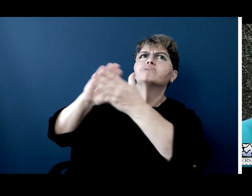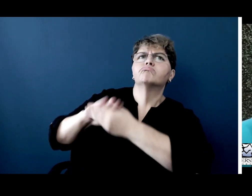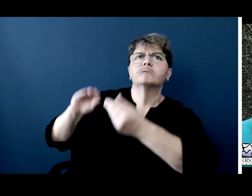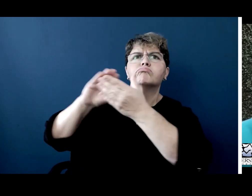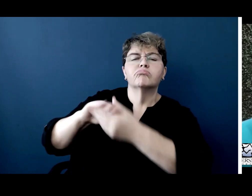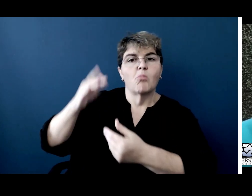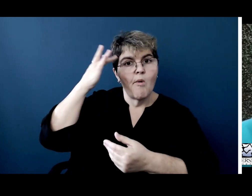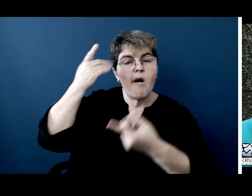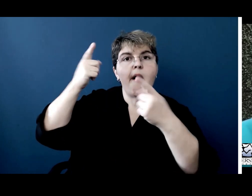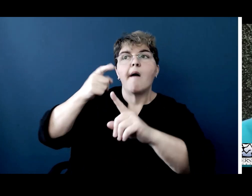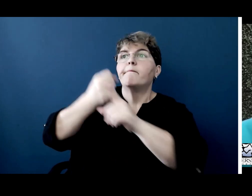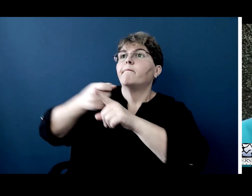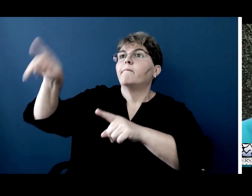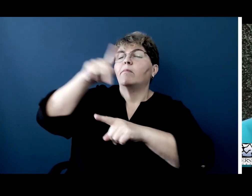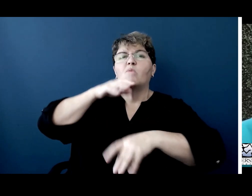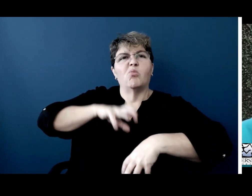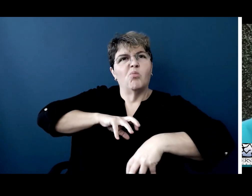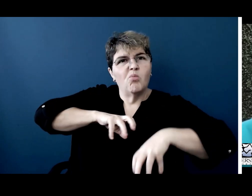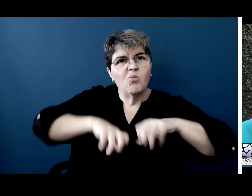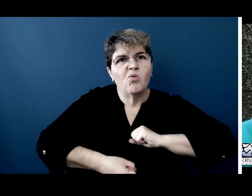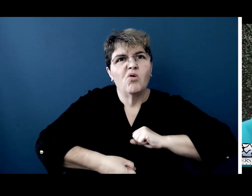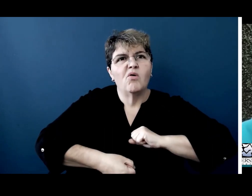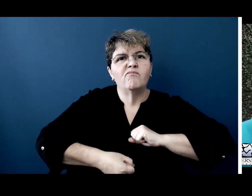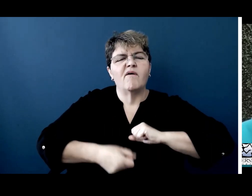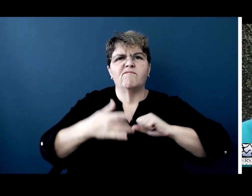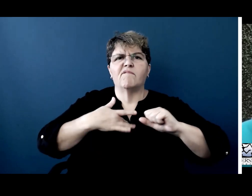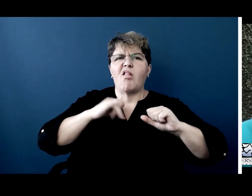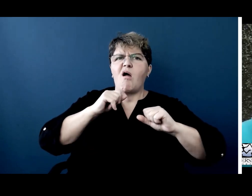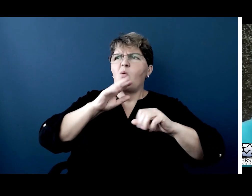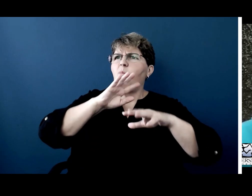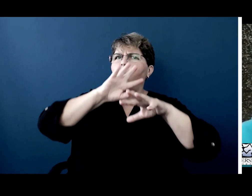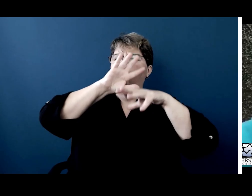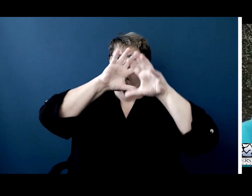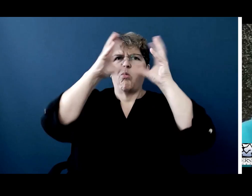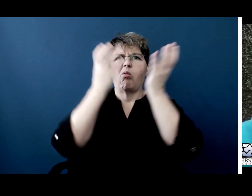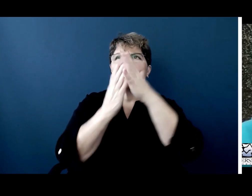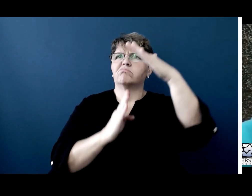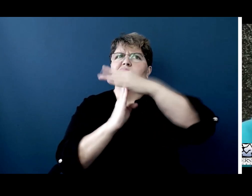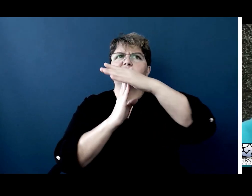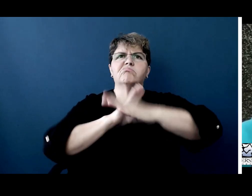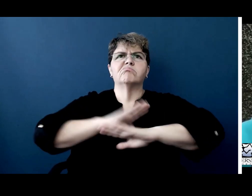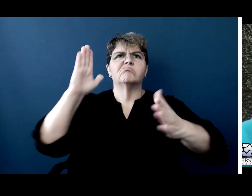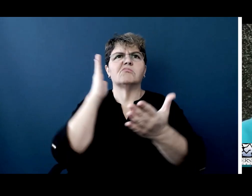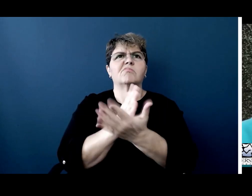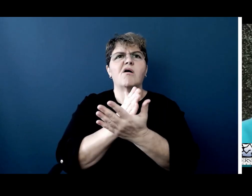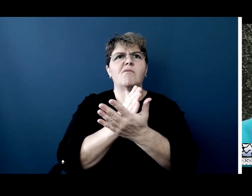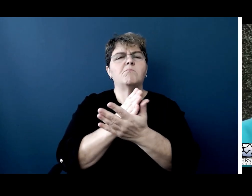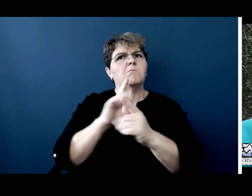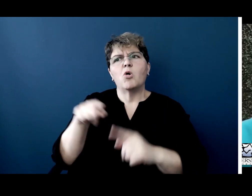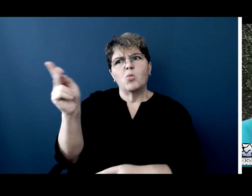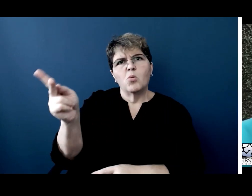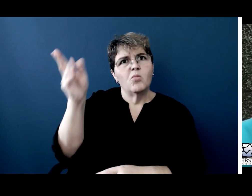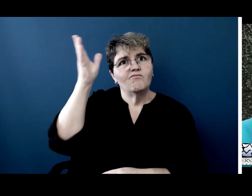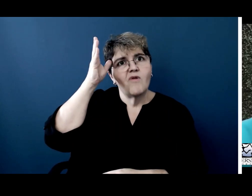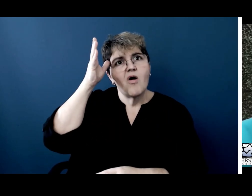contribute to the old ones. Yeah, that's And not beautiful. be, and be, try to be less sad, more happy.